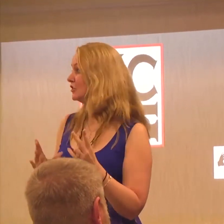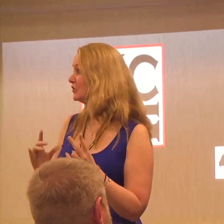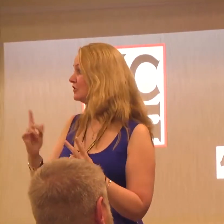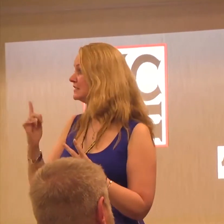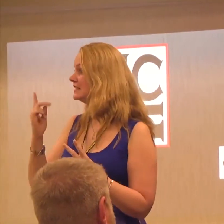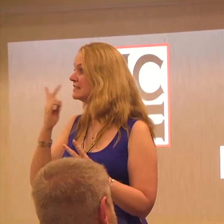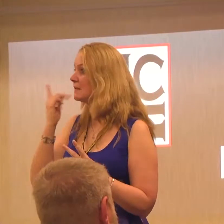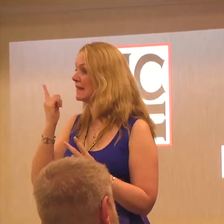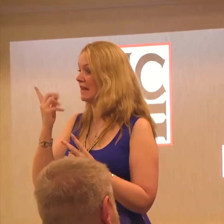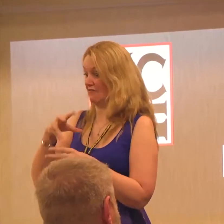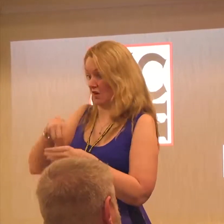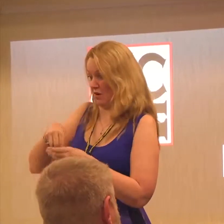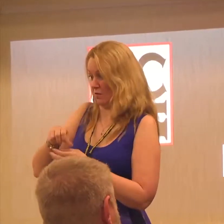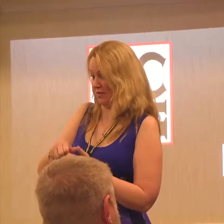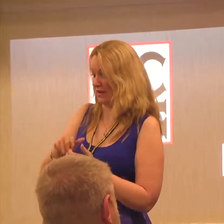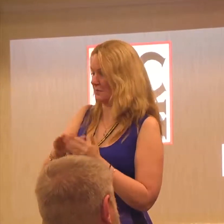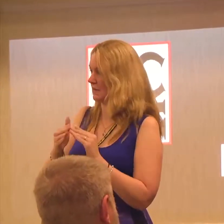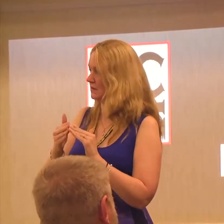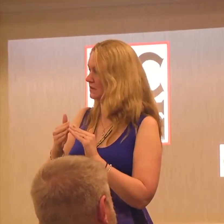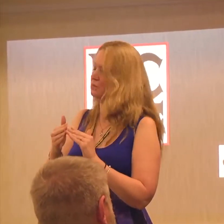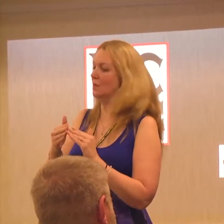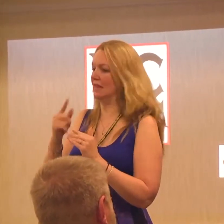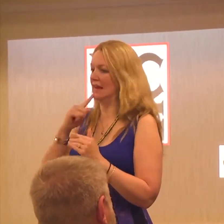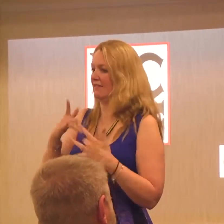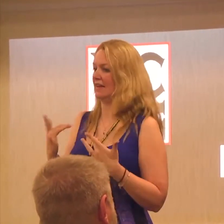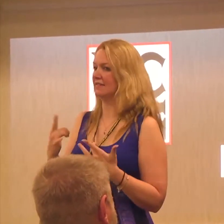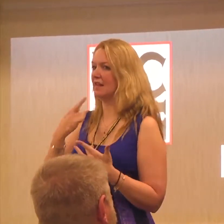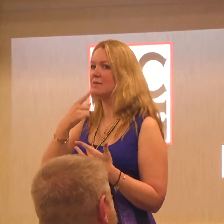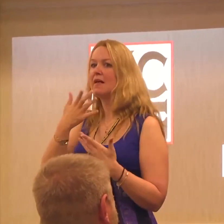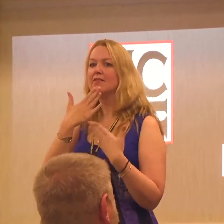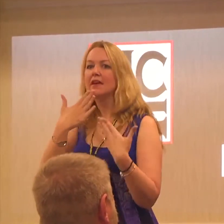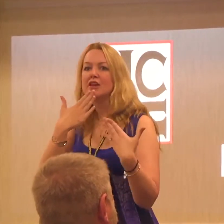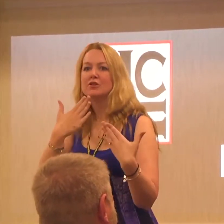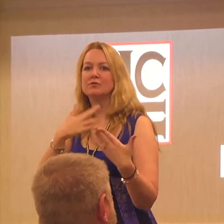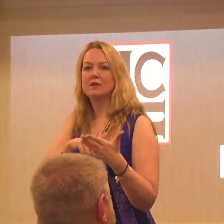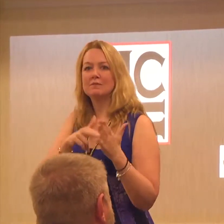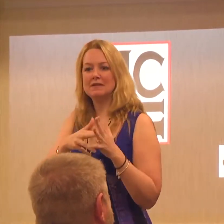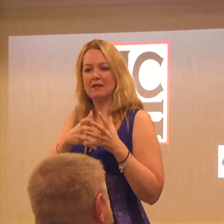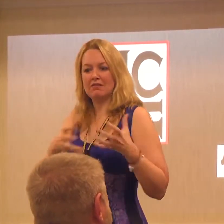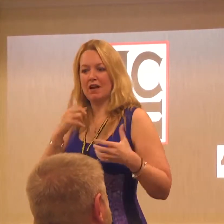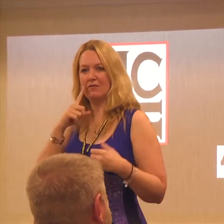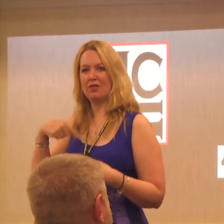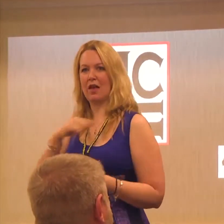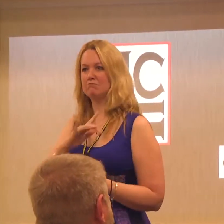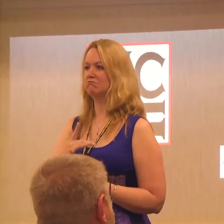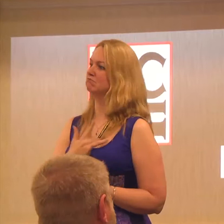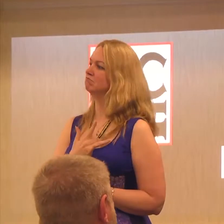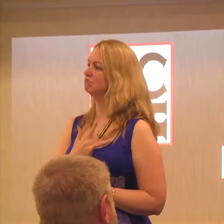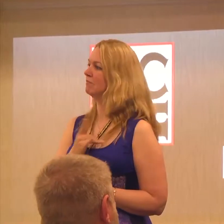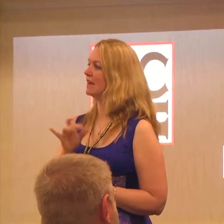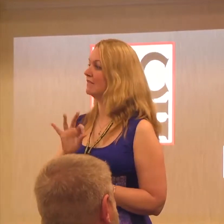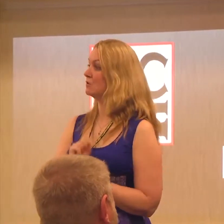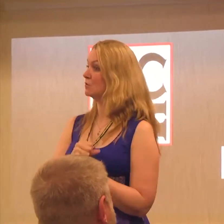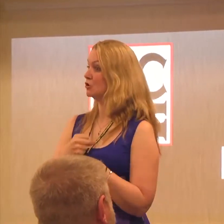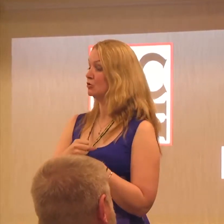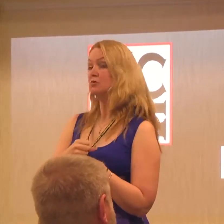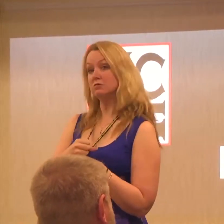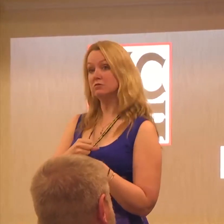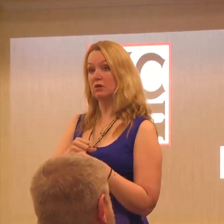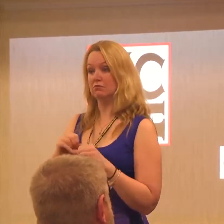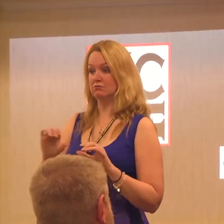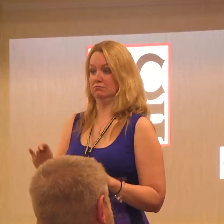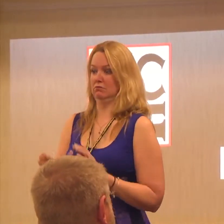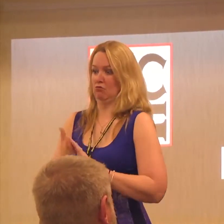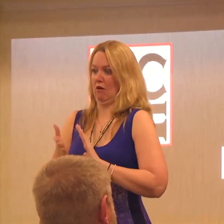somebody involved with the event, please tell them thank you. It means a lot to them. And if you've ever produced an event, they're